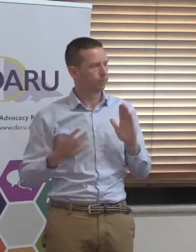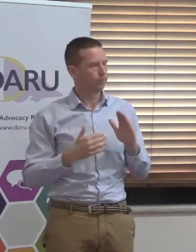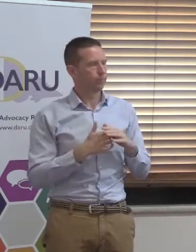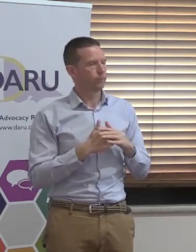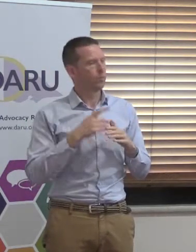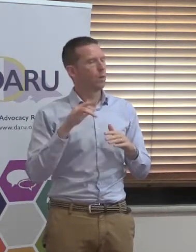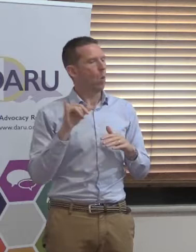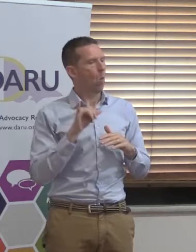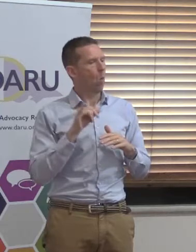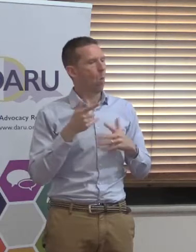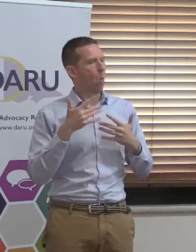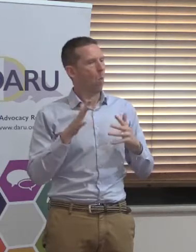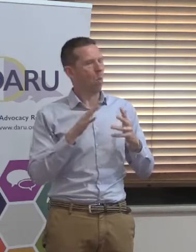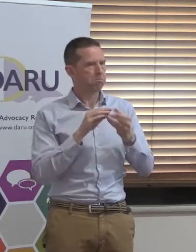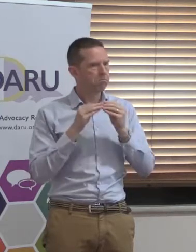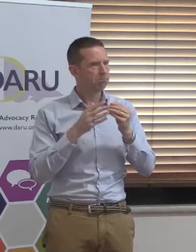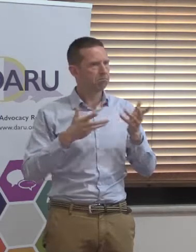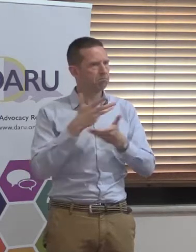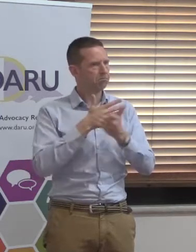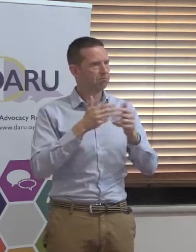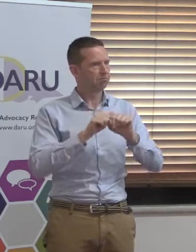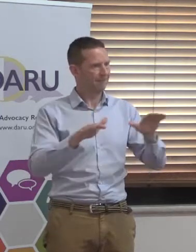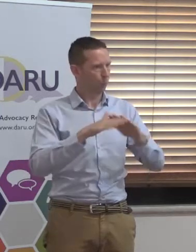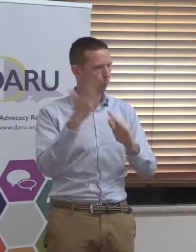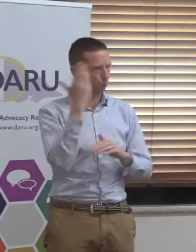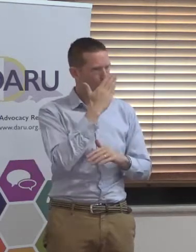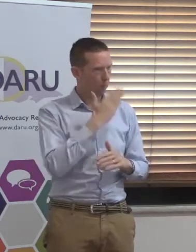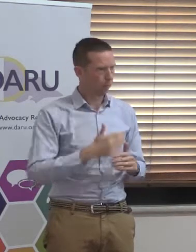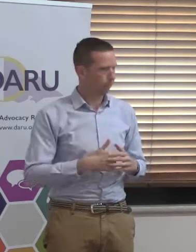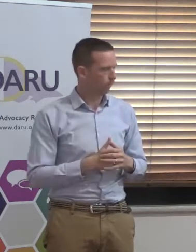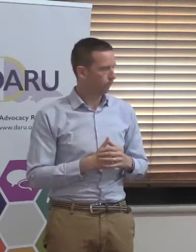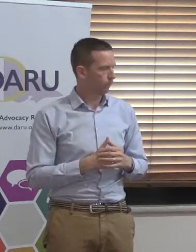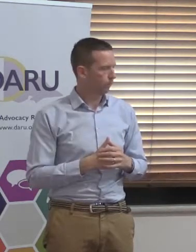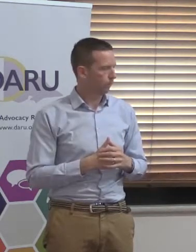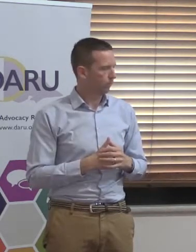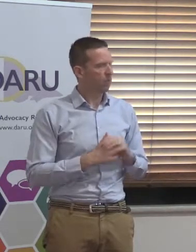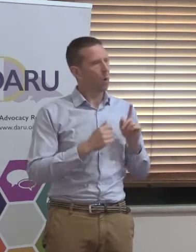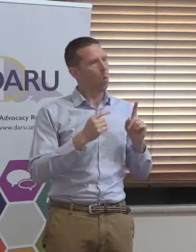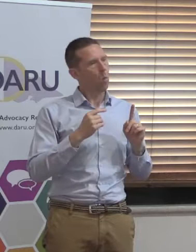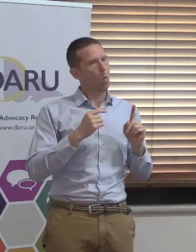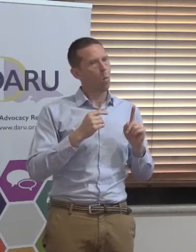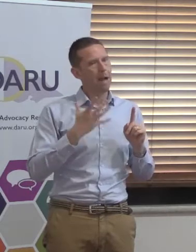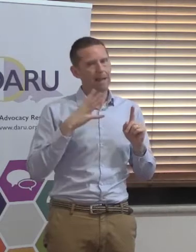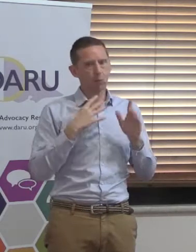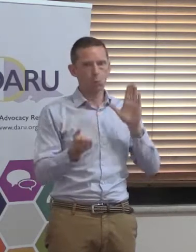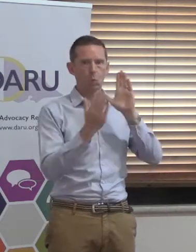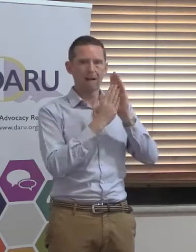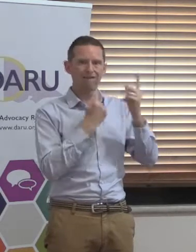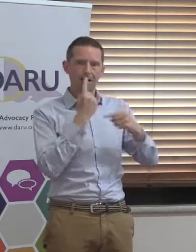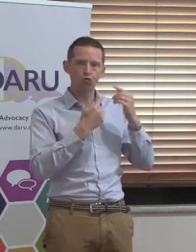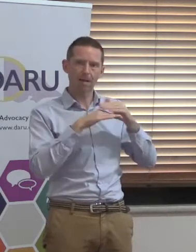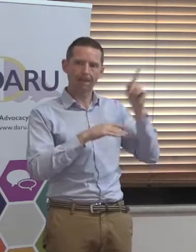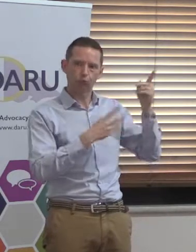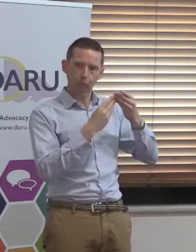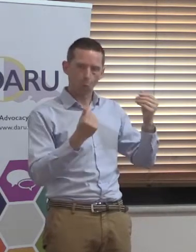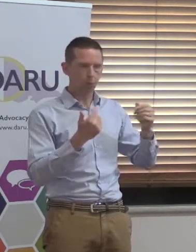through schools. So to be able to include information about that in this kind of resource and get